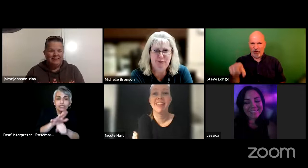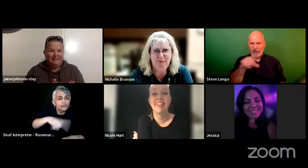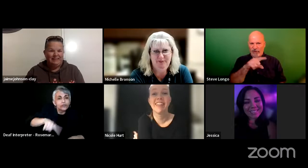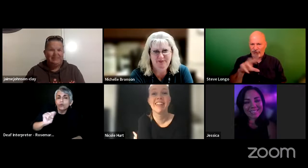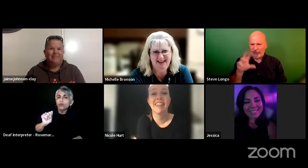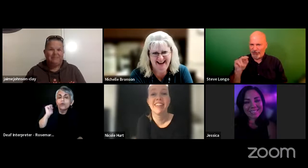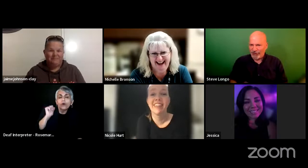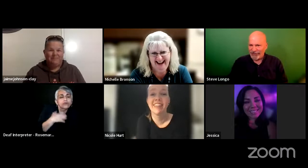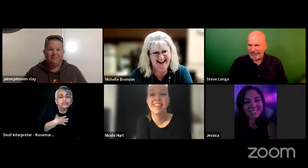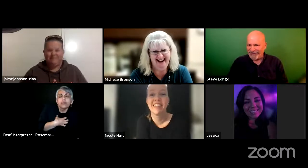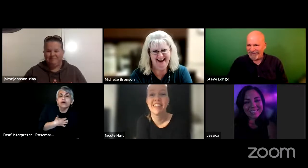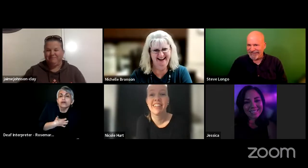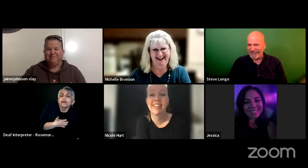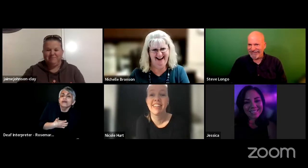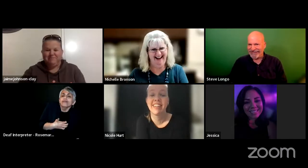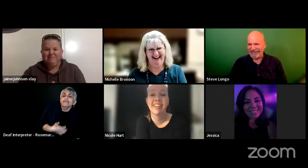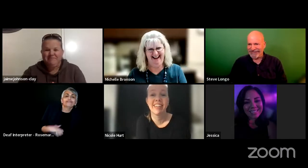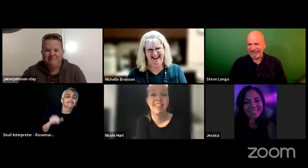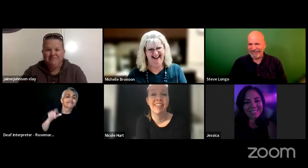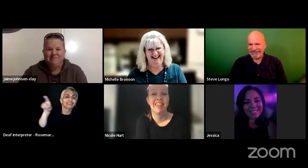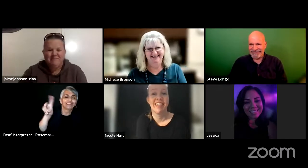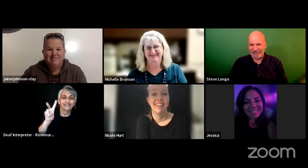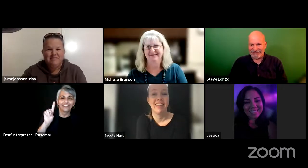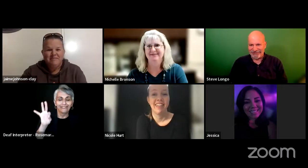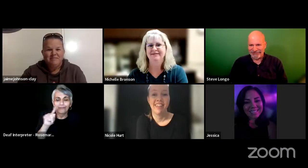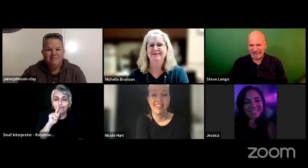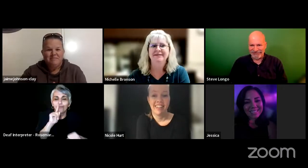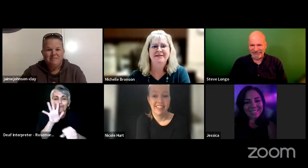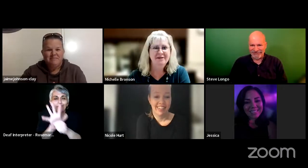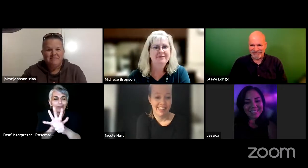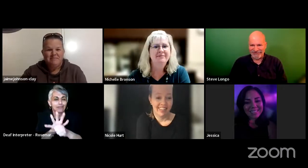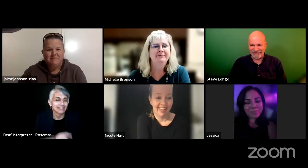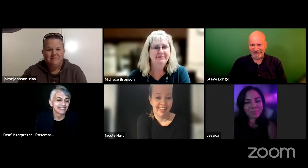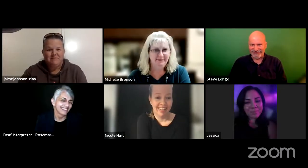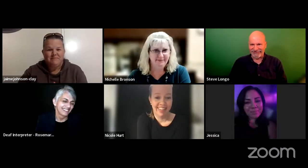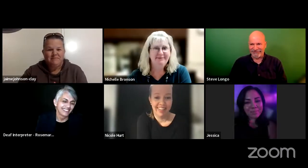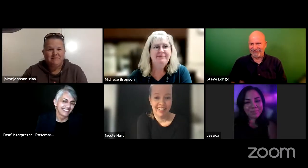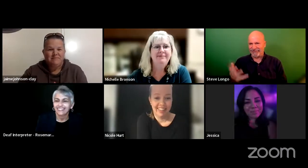We will not starve you. We will not starve you. Thank you.